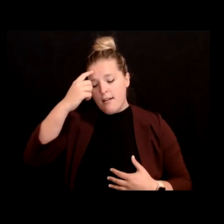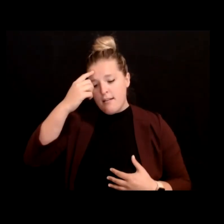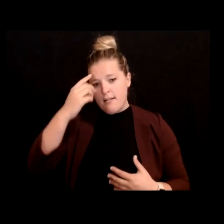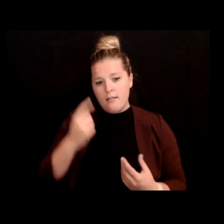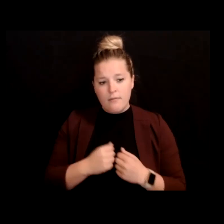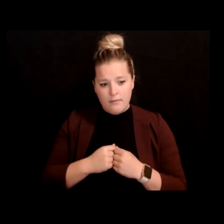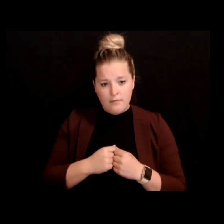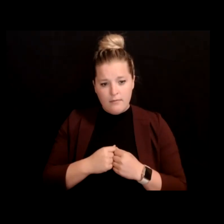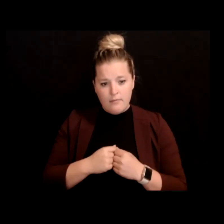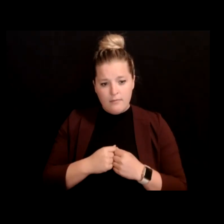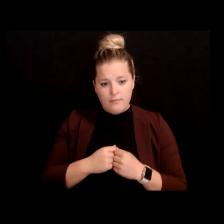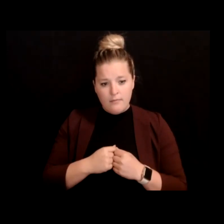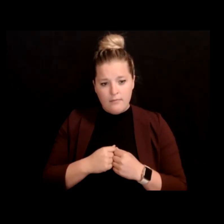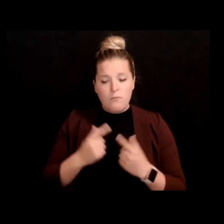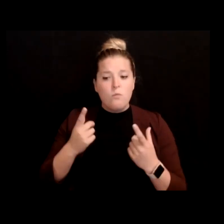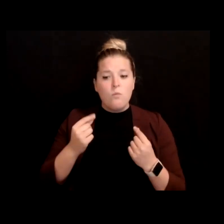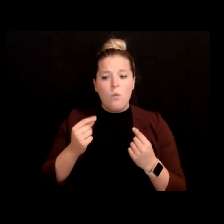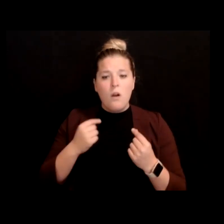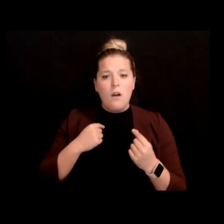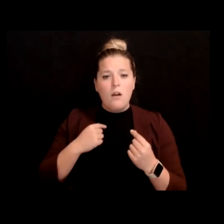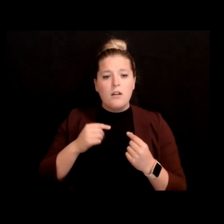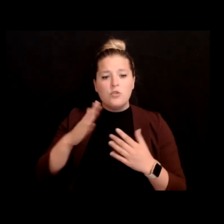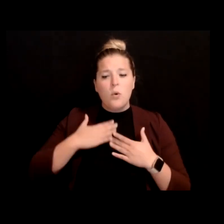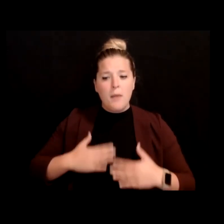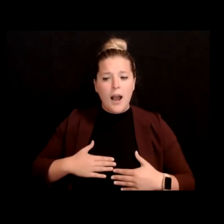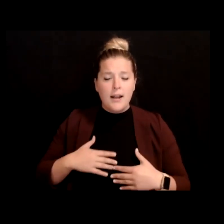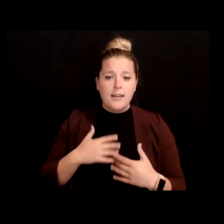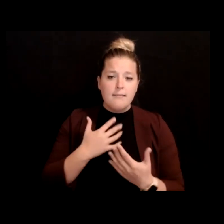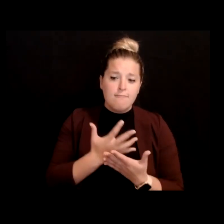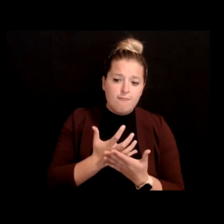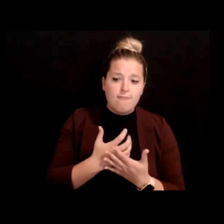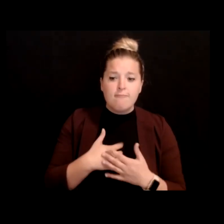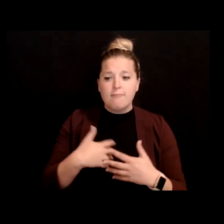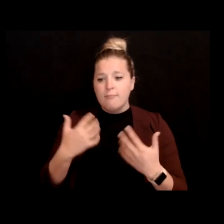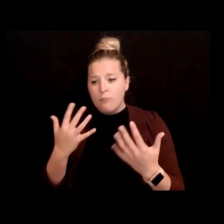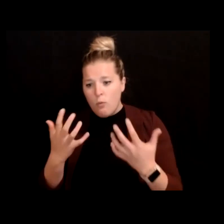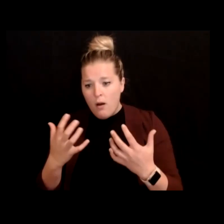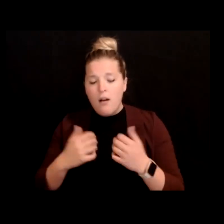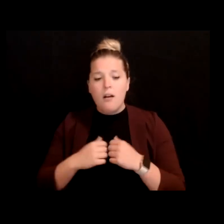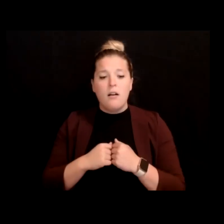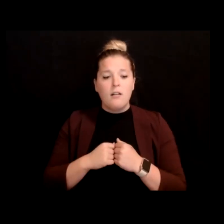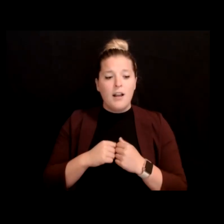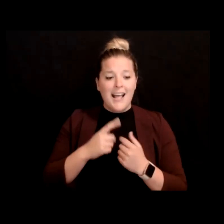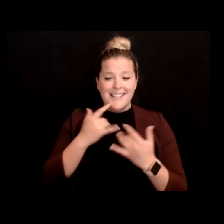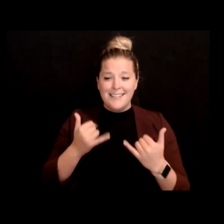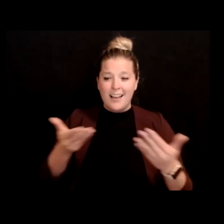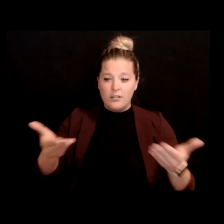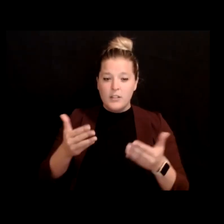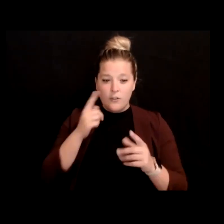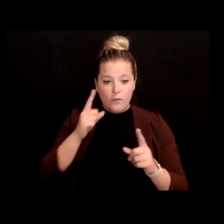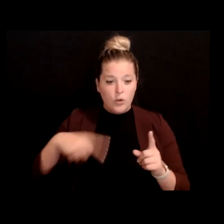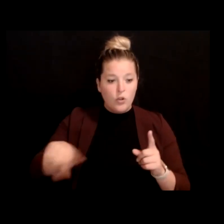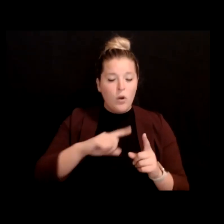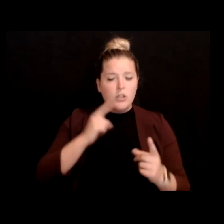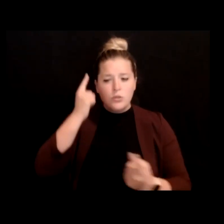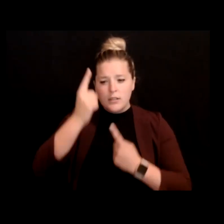needs, that it craves, that it desires. This is an invitation to you to consider what it is that